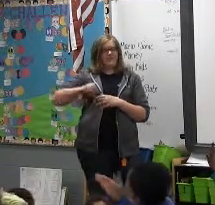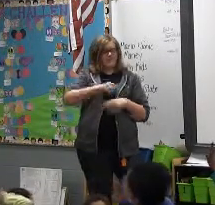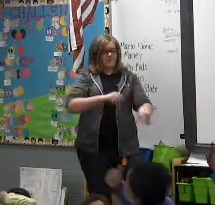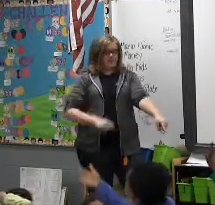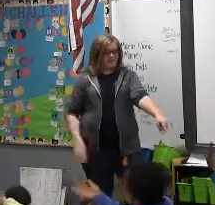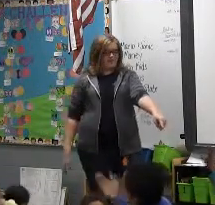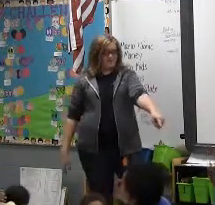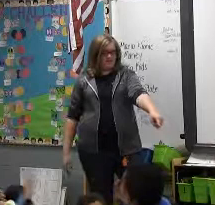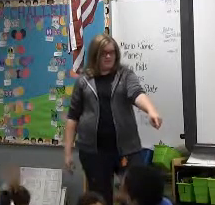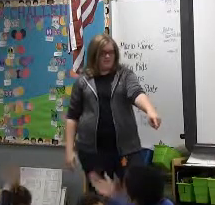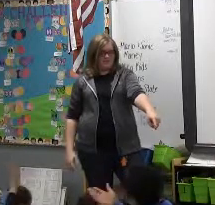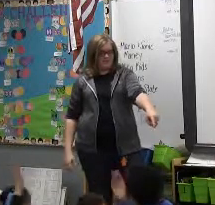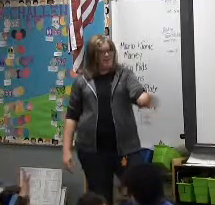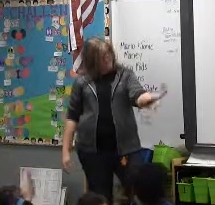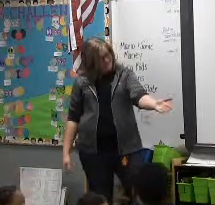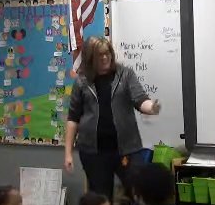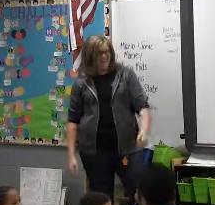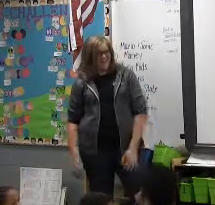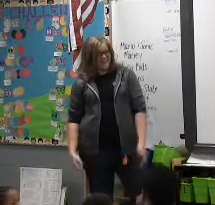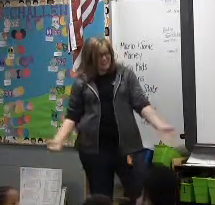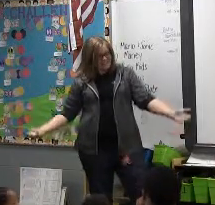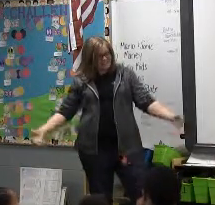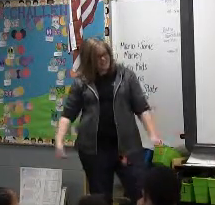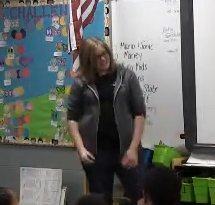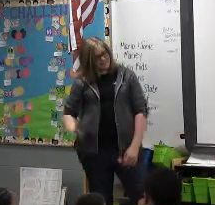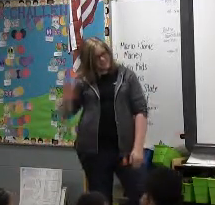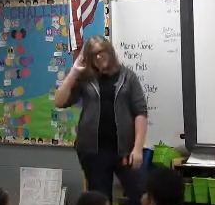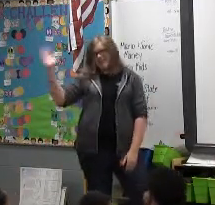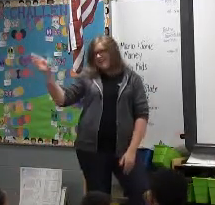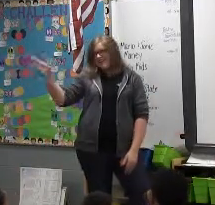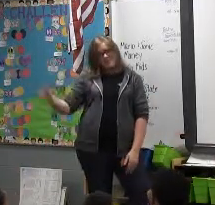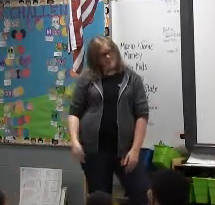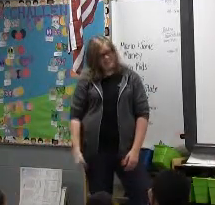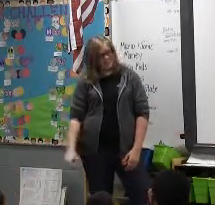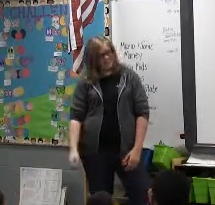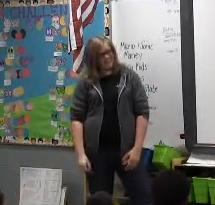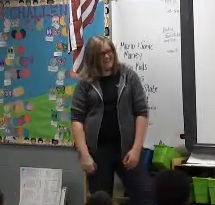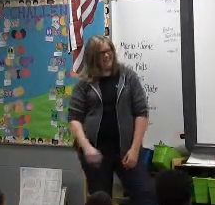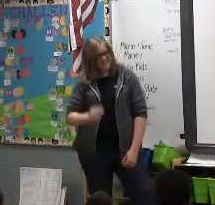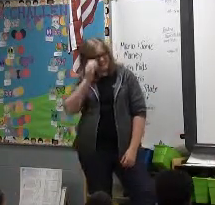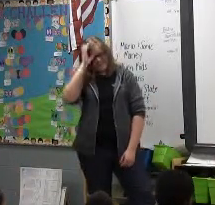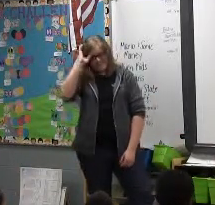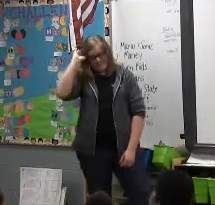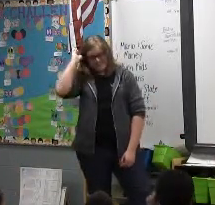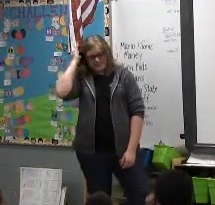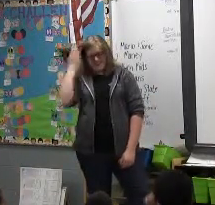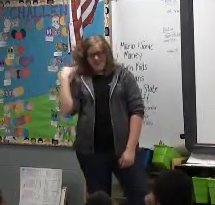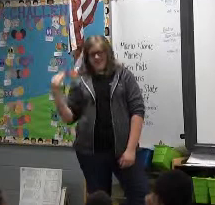know. Alright. Right, I mean, it's that simple. Just hello.